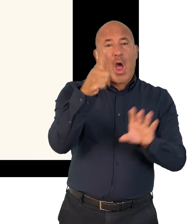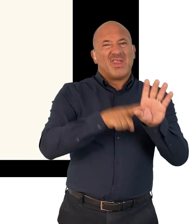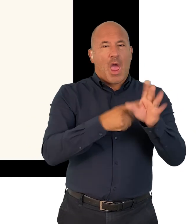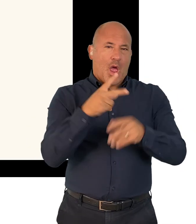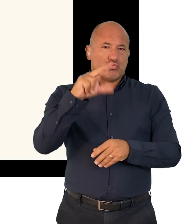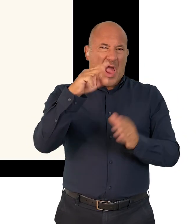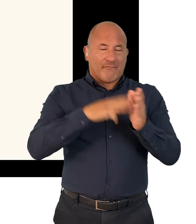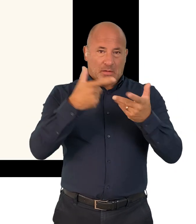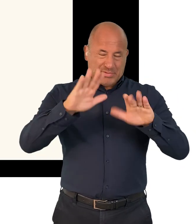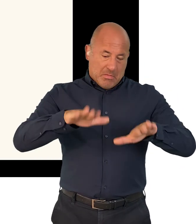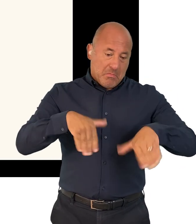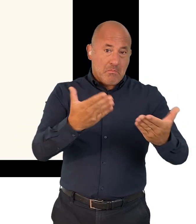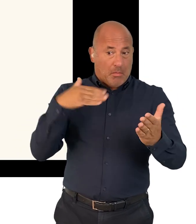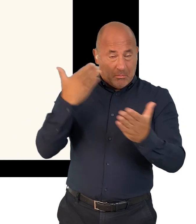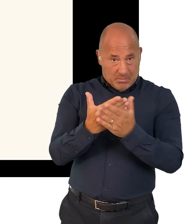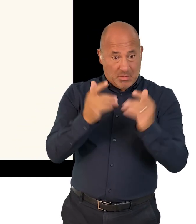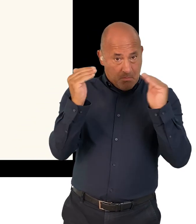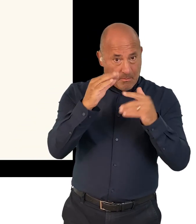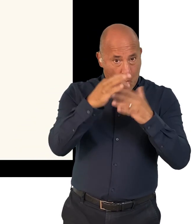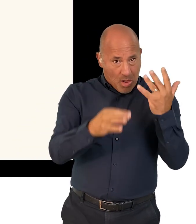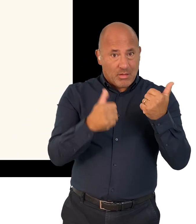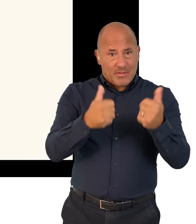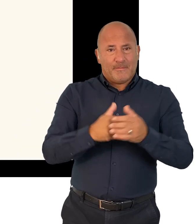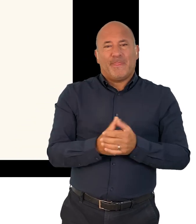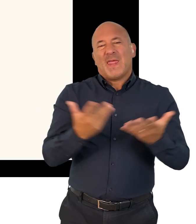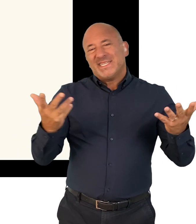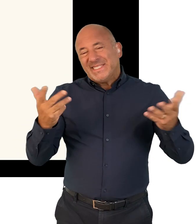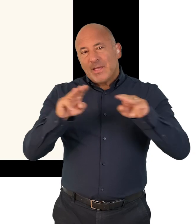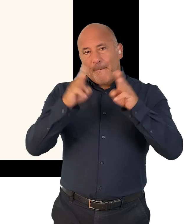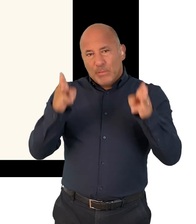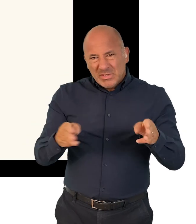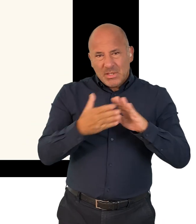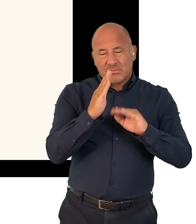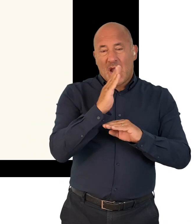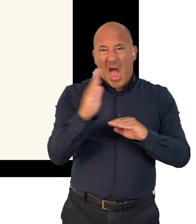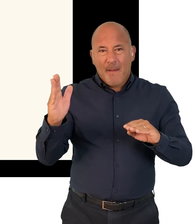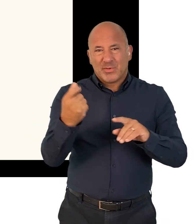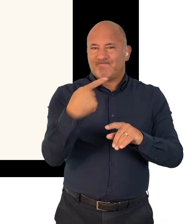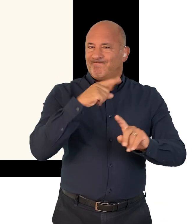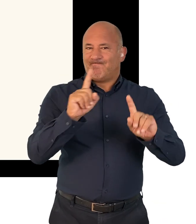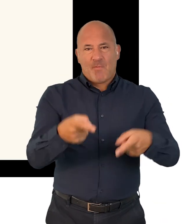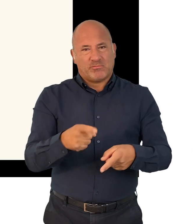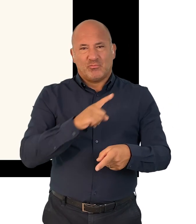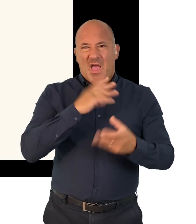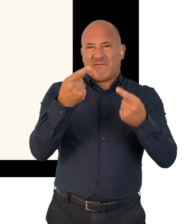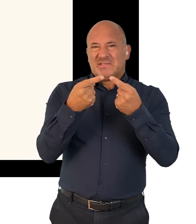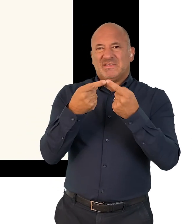delivered cultural activity in the last 12 months. Unfortunately, museums and libraries are not eligible as they are